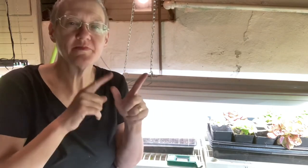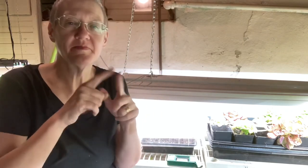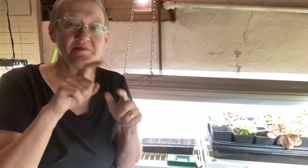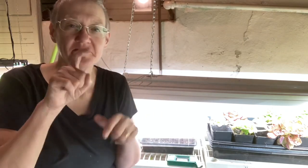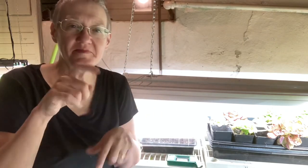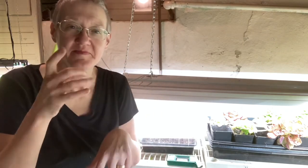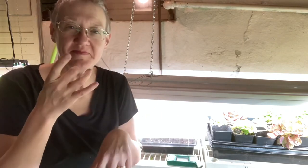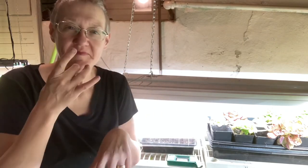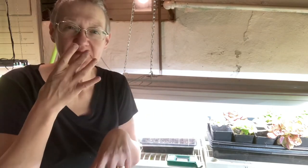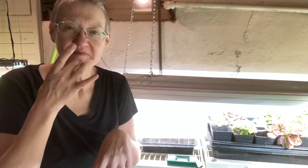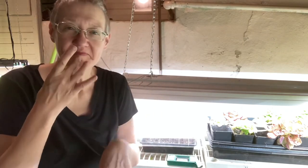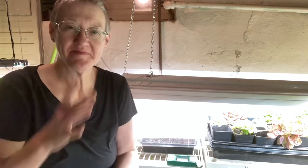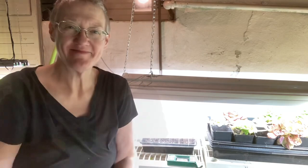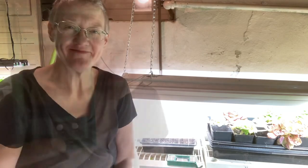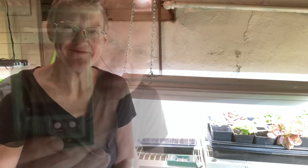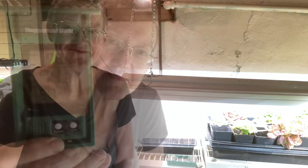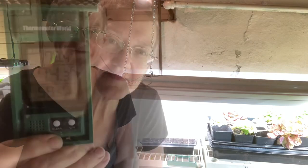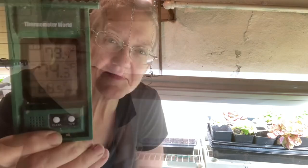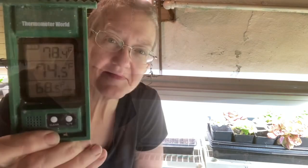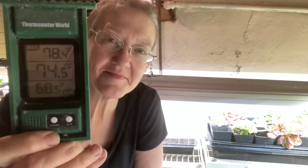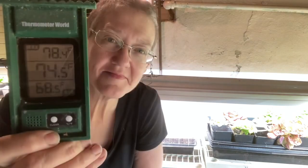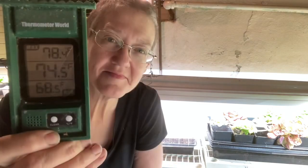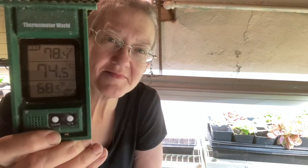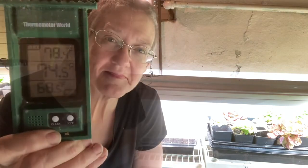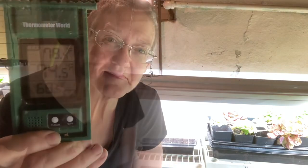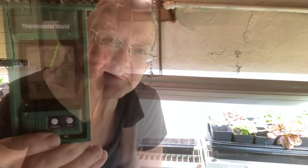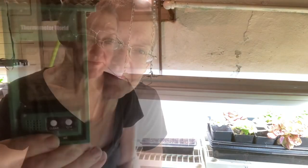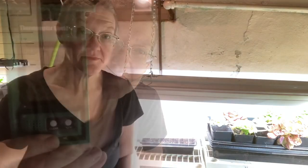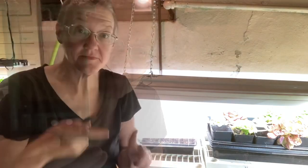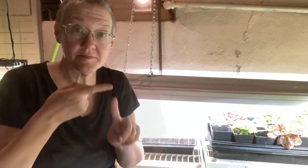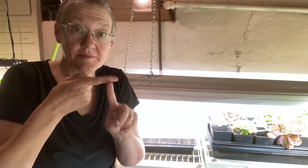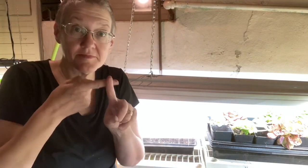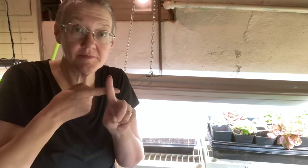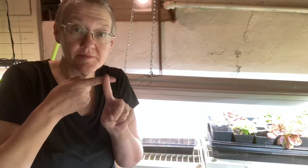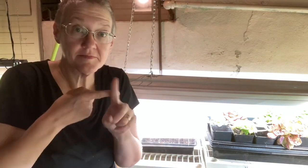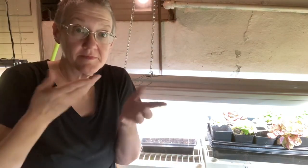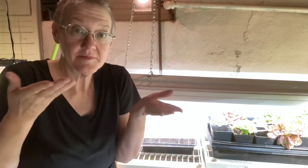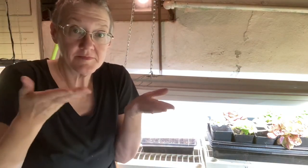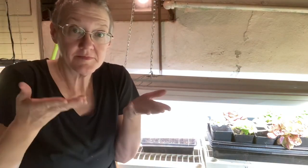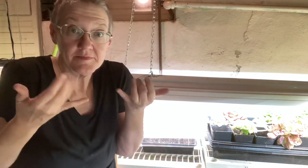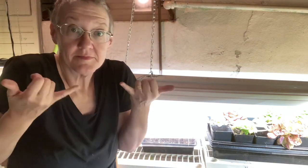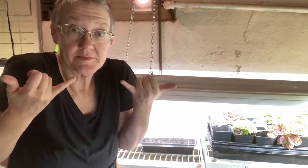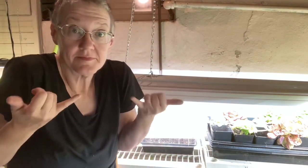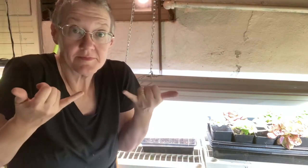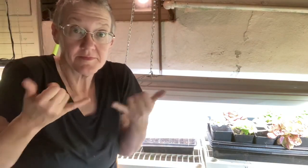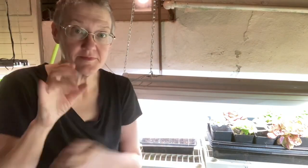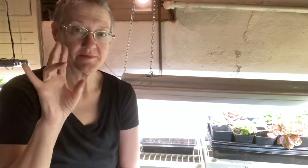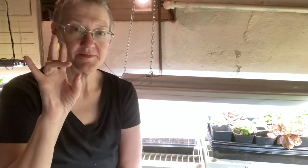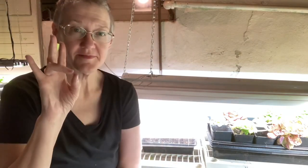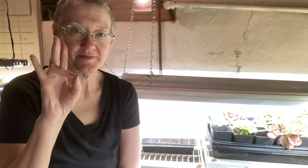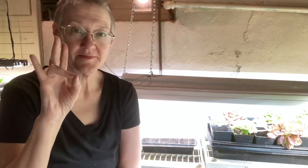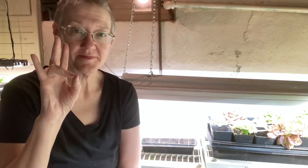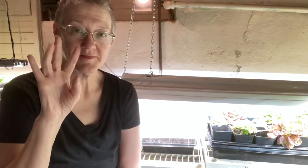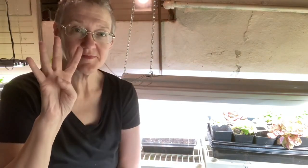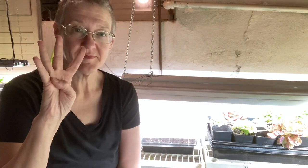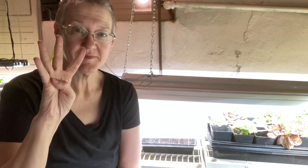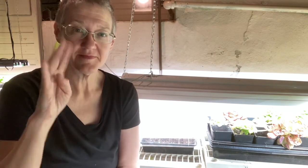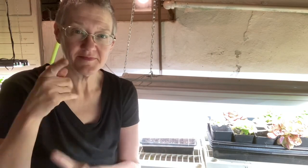when the seedlings germinate, they're going to need the light anyway. Now the temperature here in this room right now